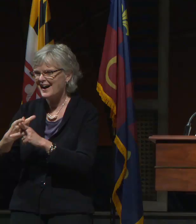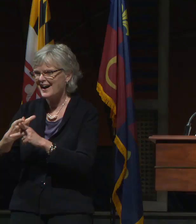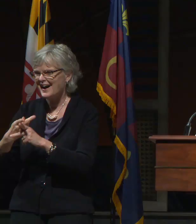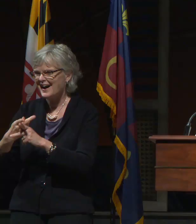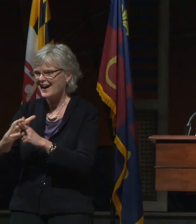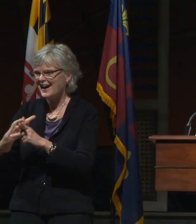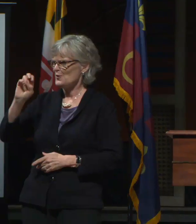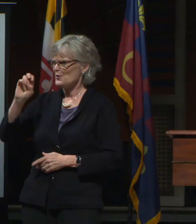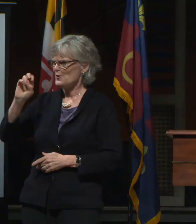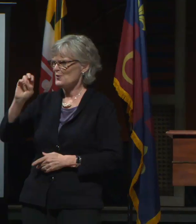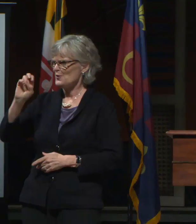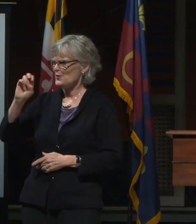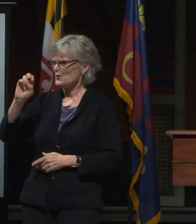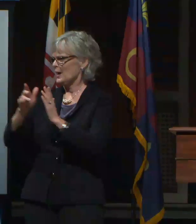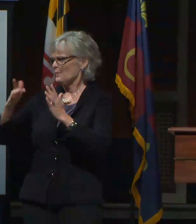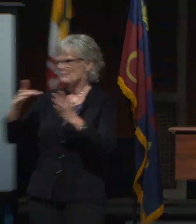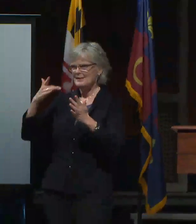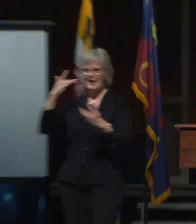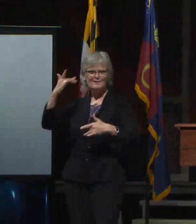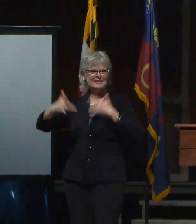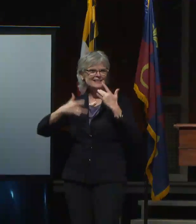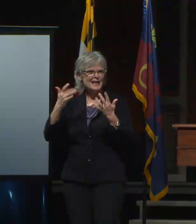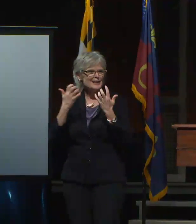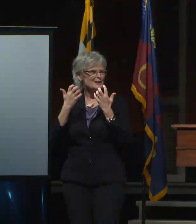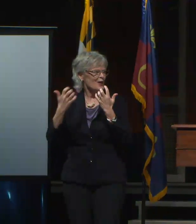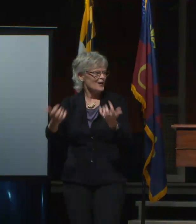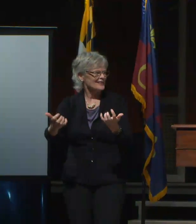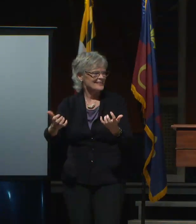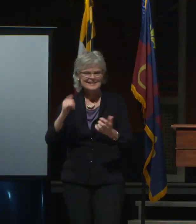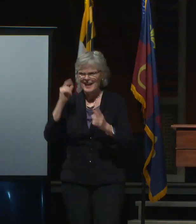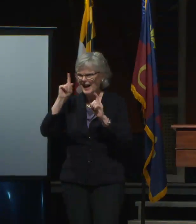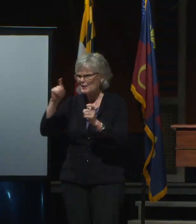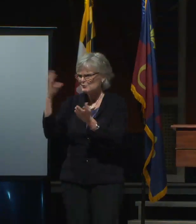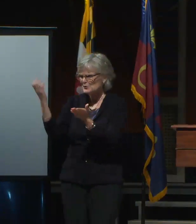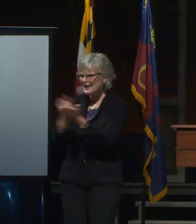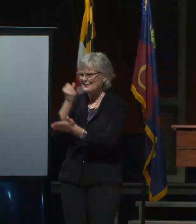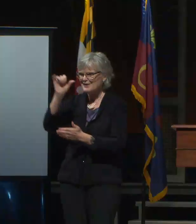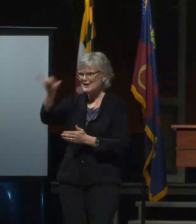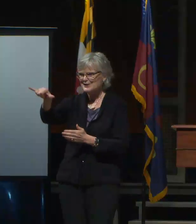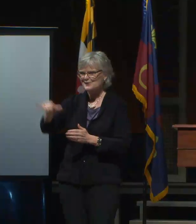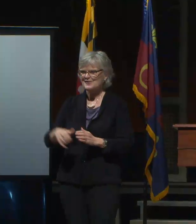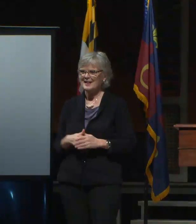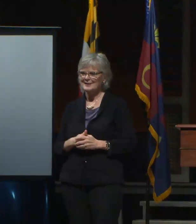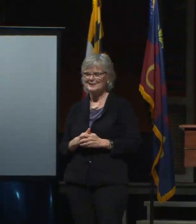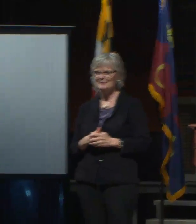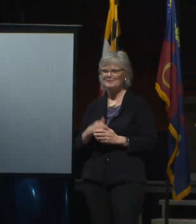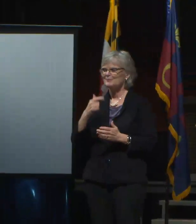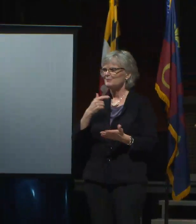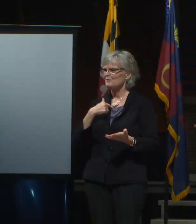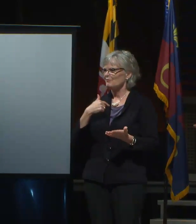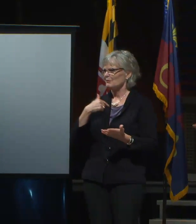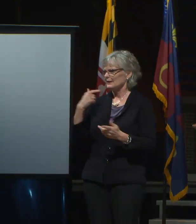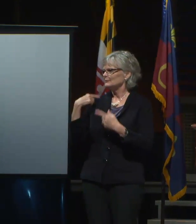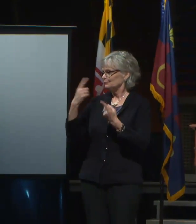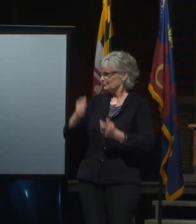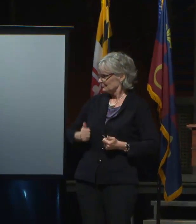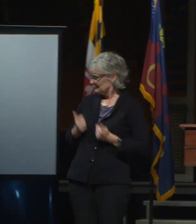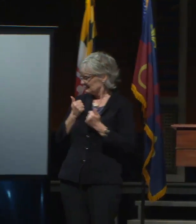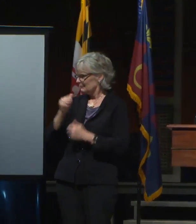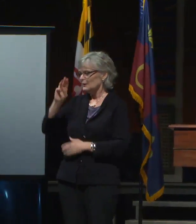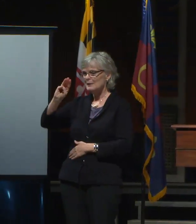get this exciting an audience, and I'm going to have to take advantage of it. I'm a lifelong resident